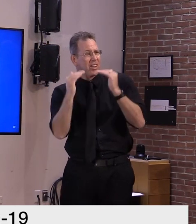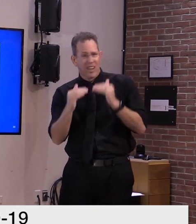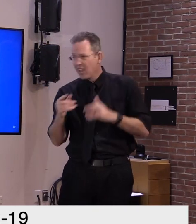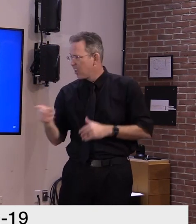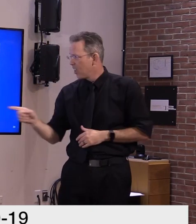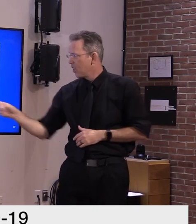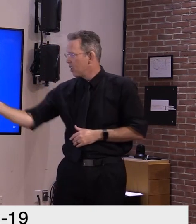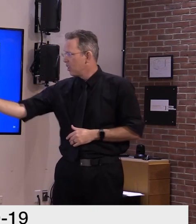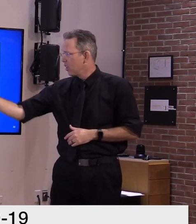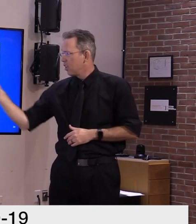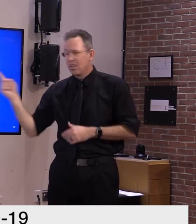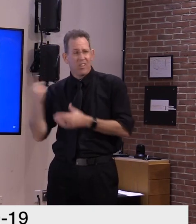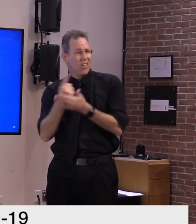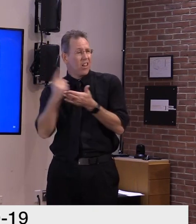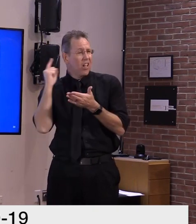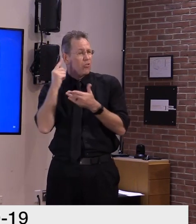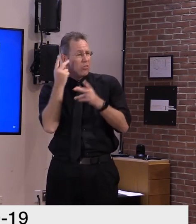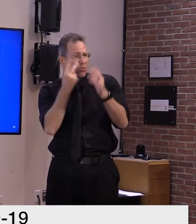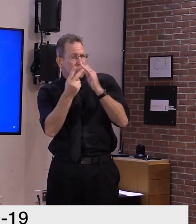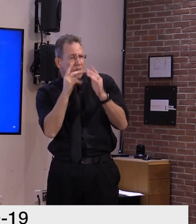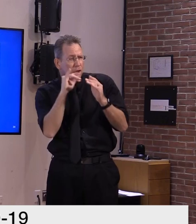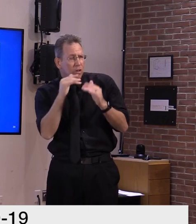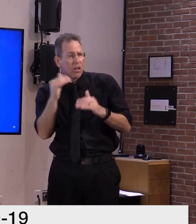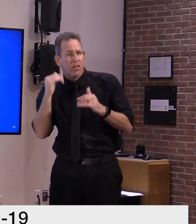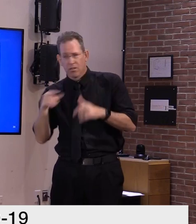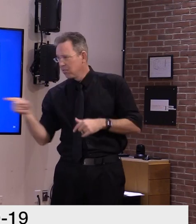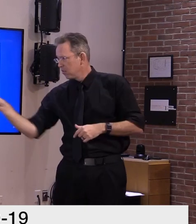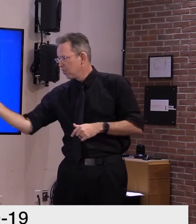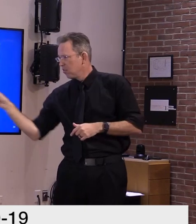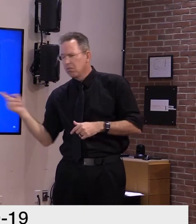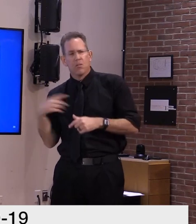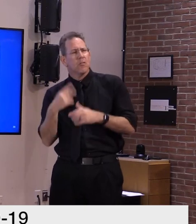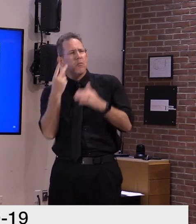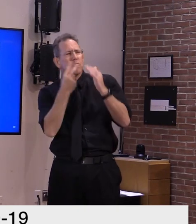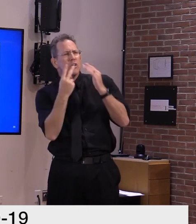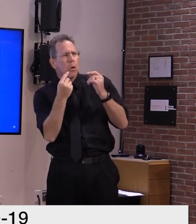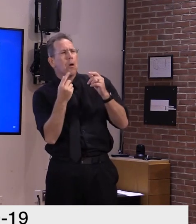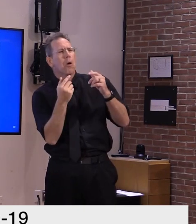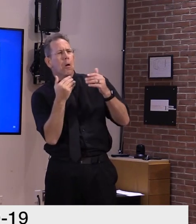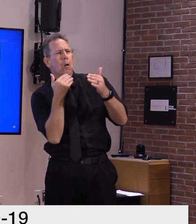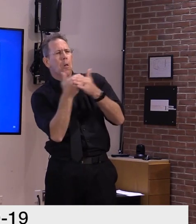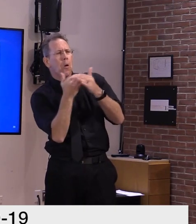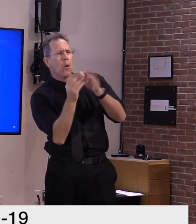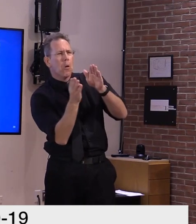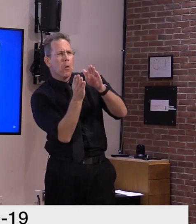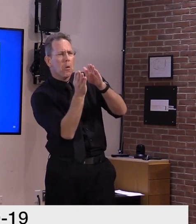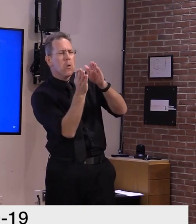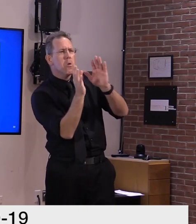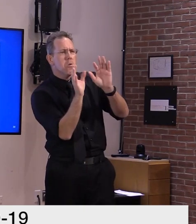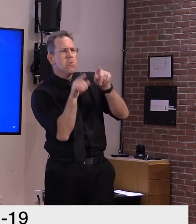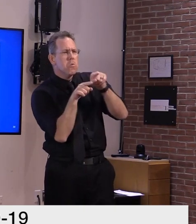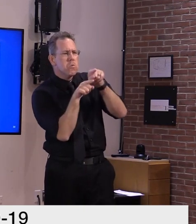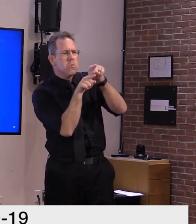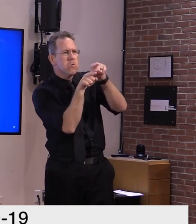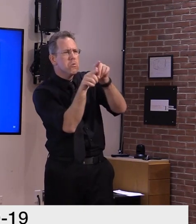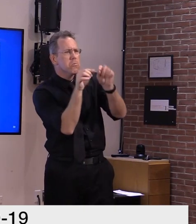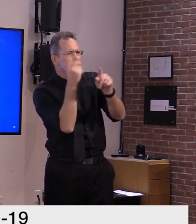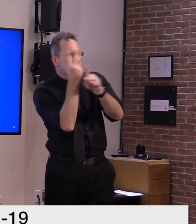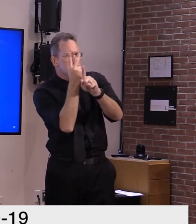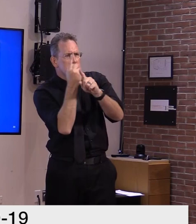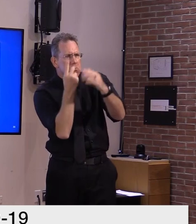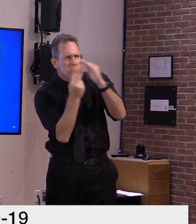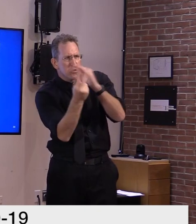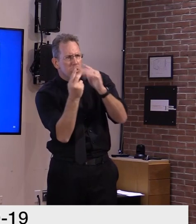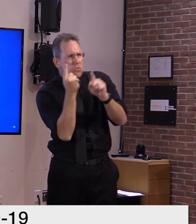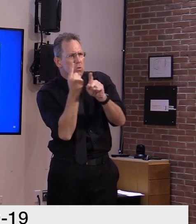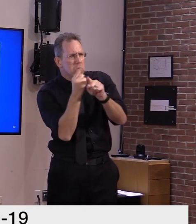Because they're more stable in the last week, even though they're more elevated, the forecast has improved. It shows that, you know, we should have a slower level